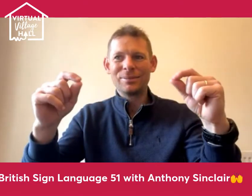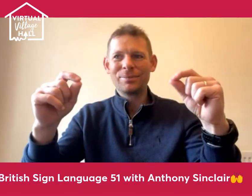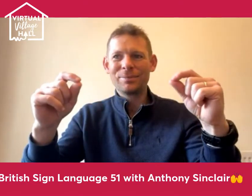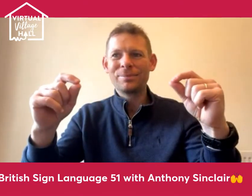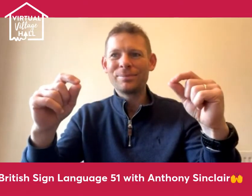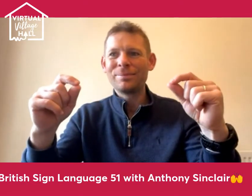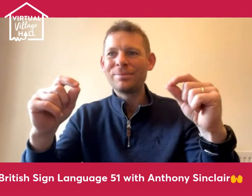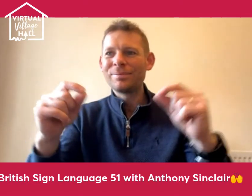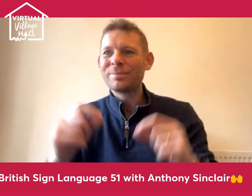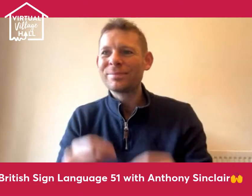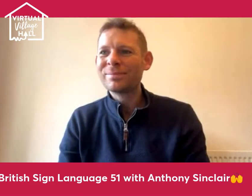Ticket.